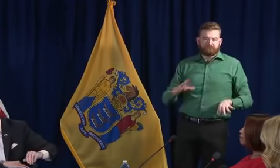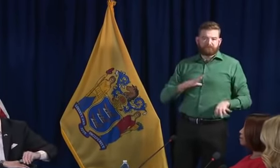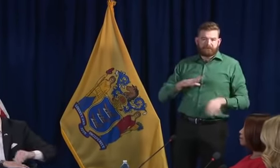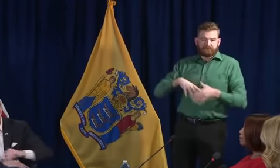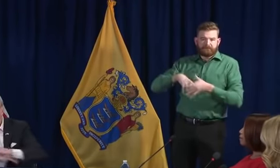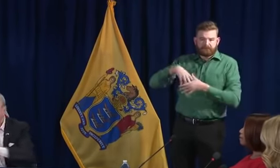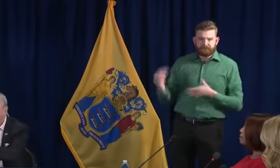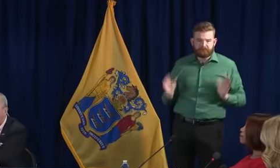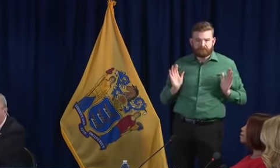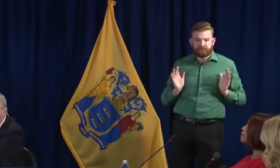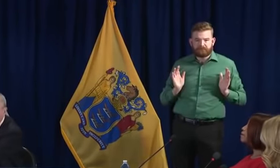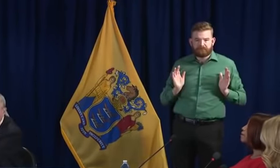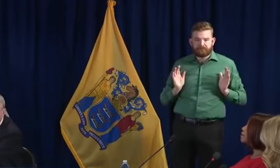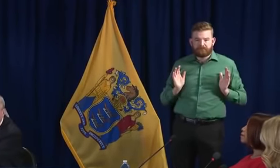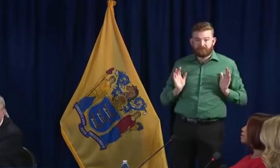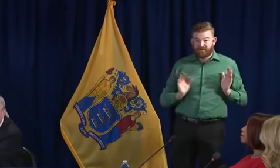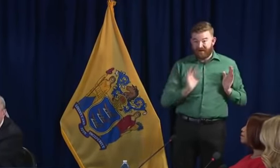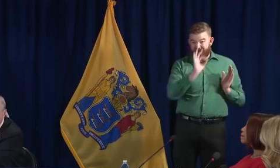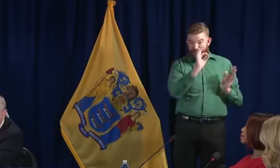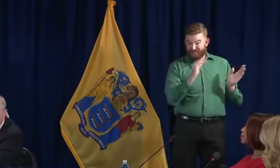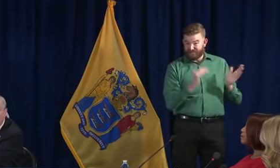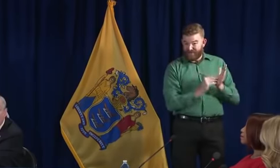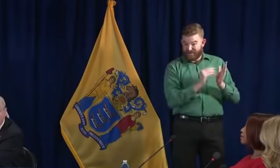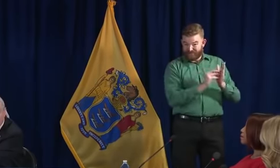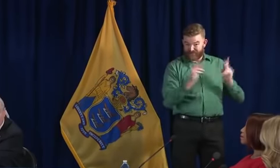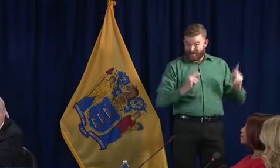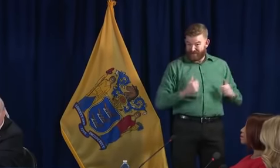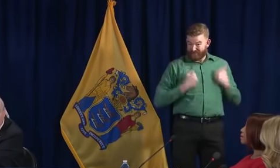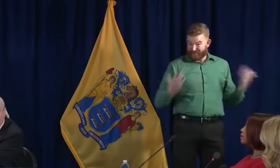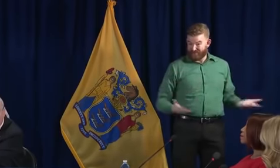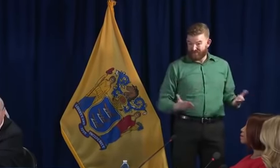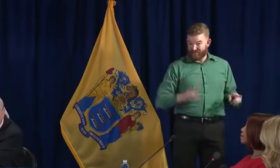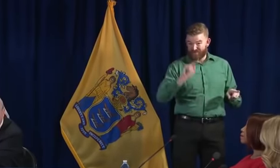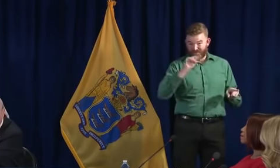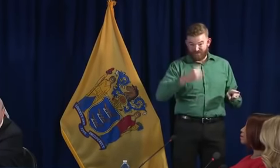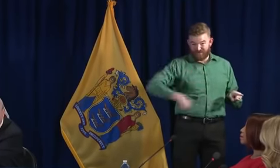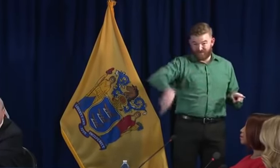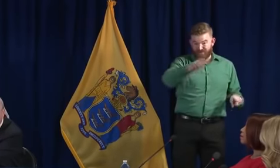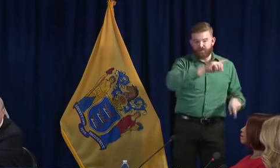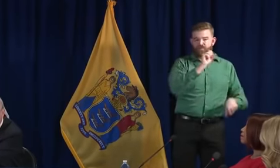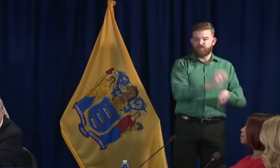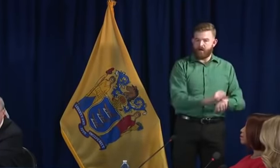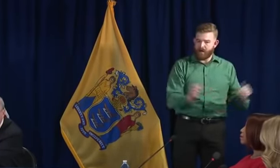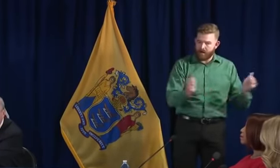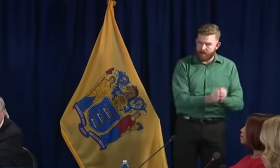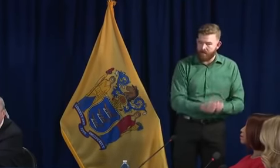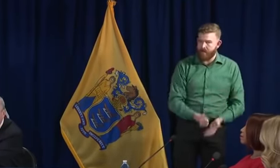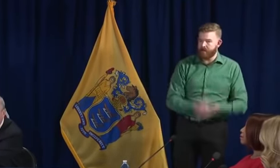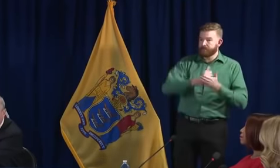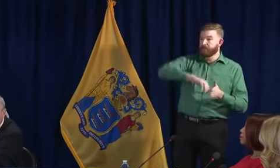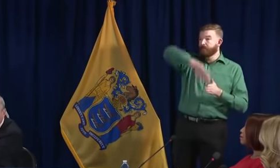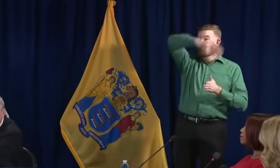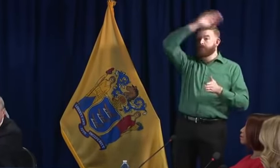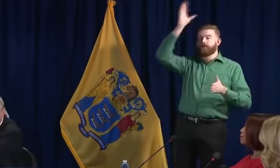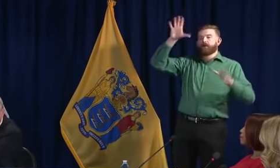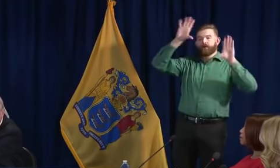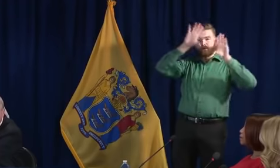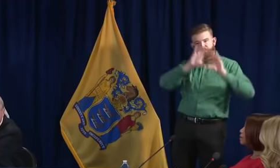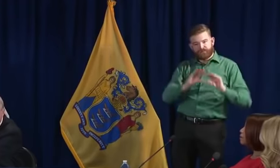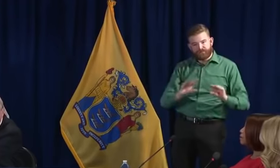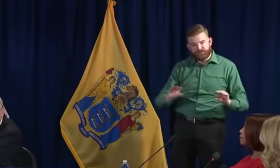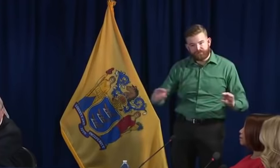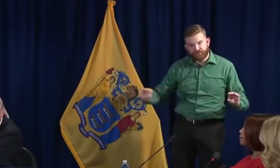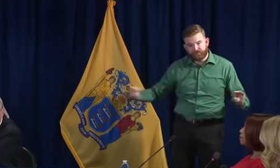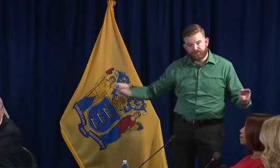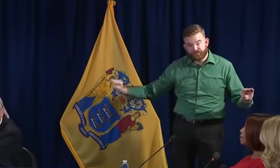here. Our extraordinary leadership in partnership with our federal partners and our extraordinary healthcare workers will